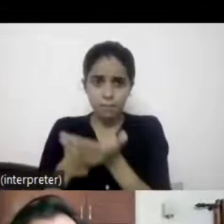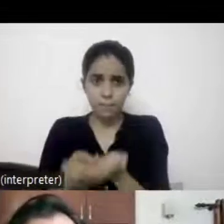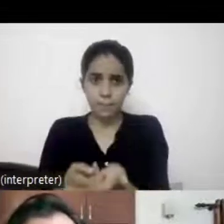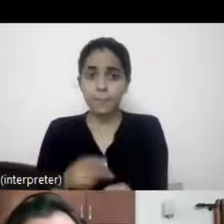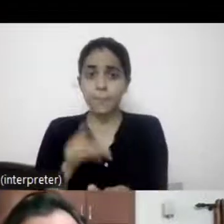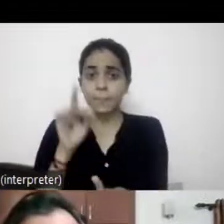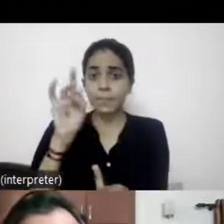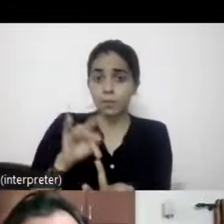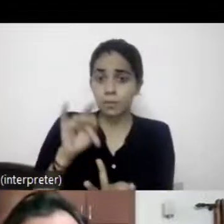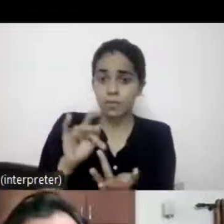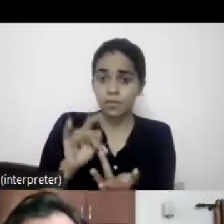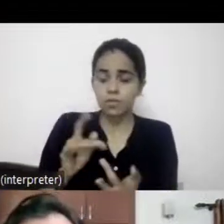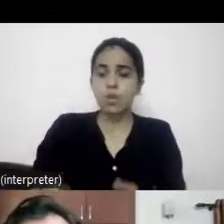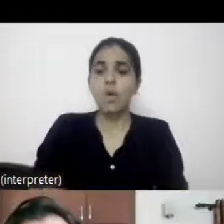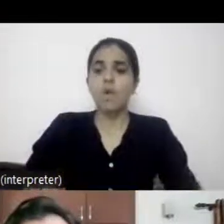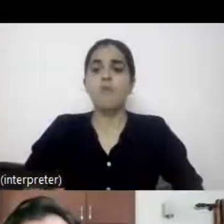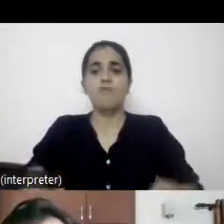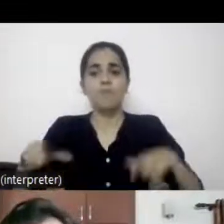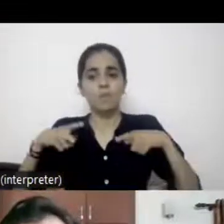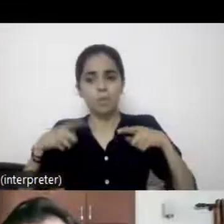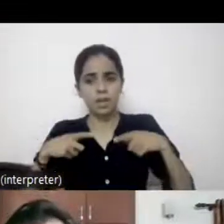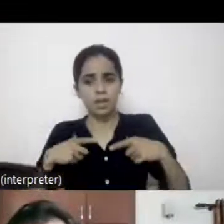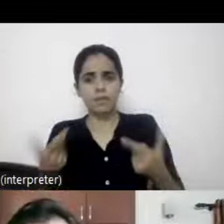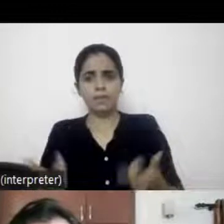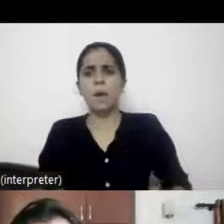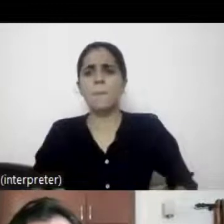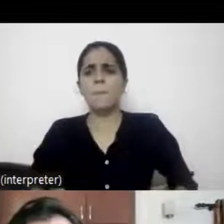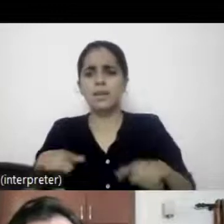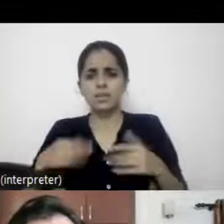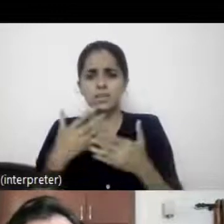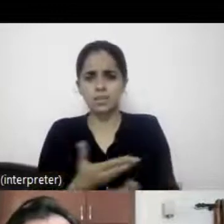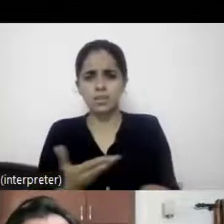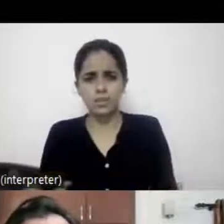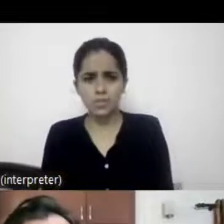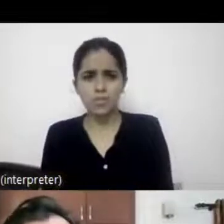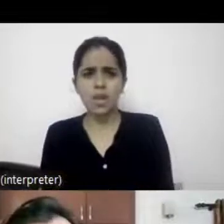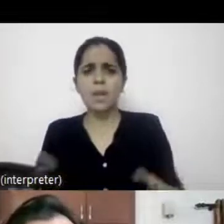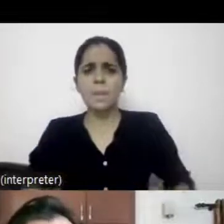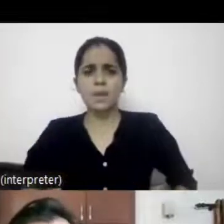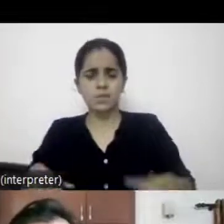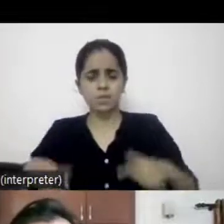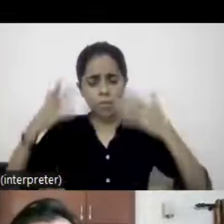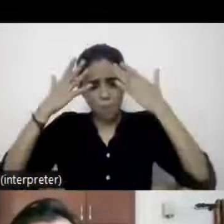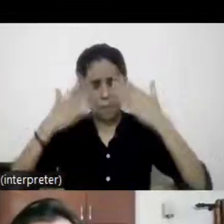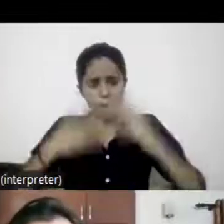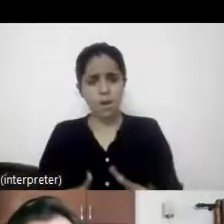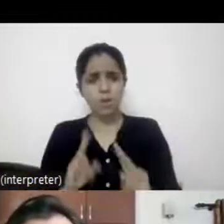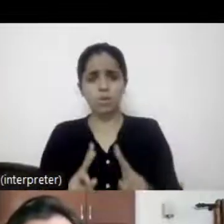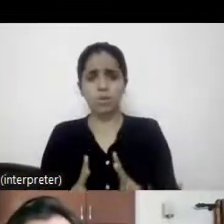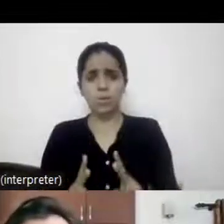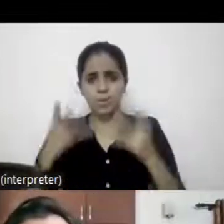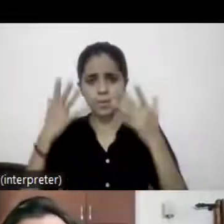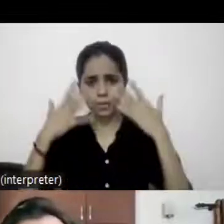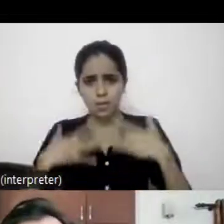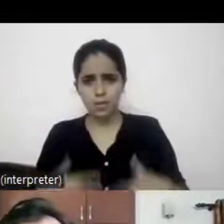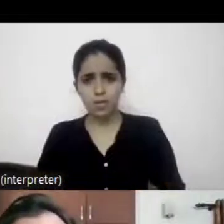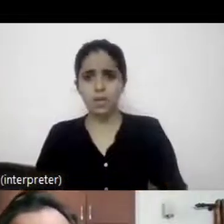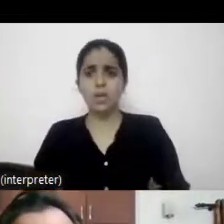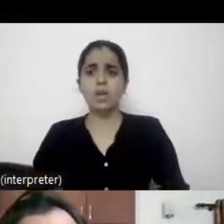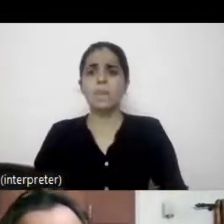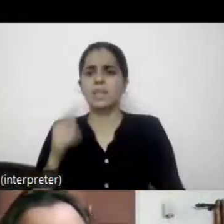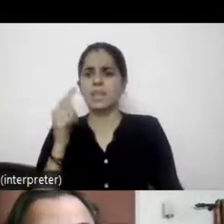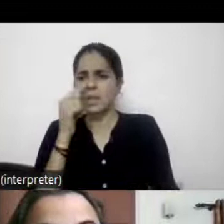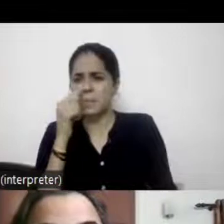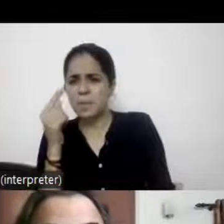middleness of life, the middleness of the material world, the middleness of the normal body, the middleness of a